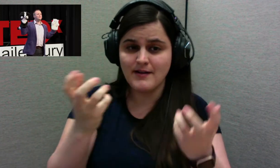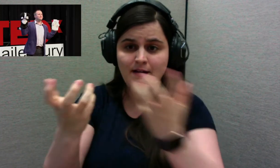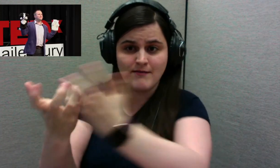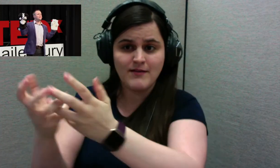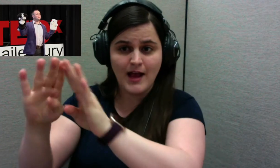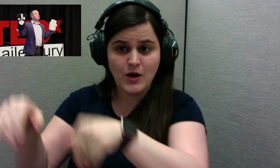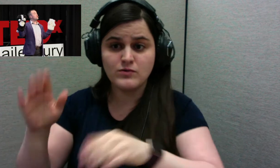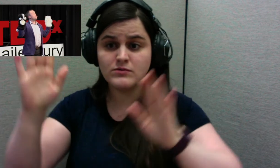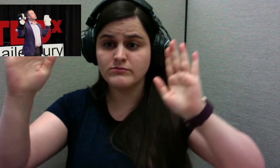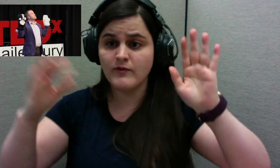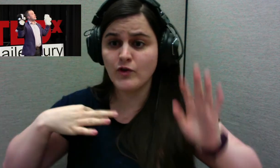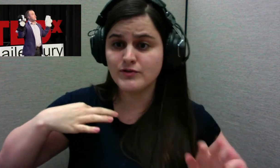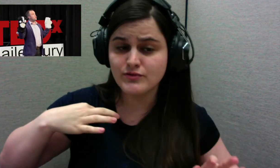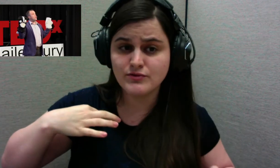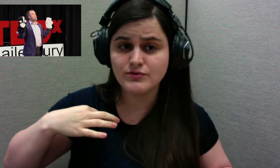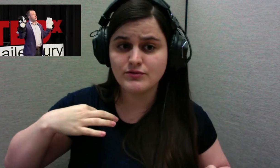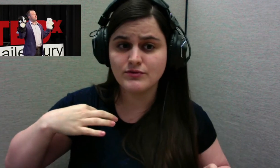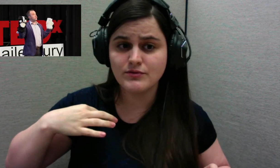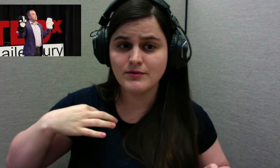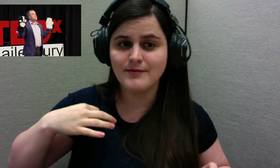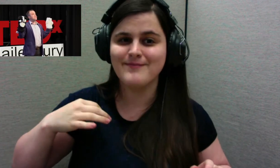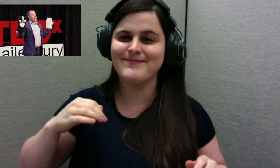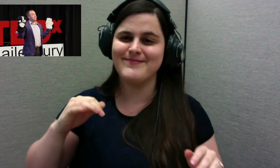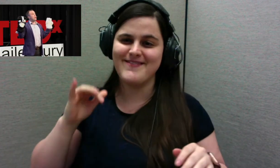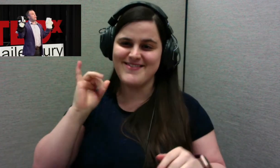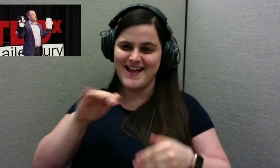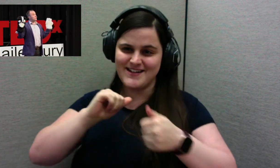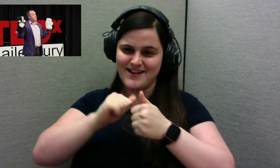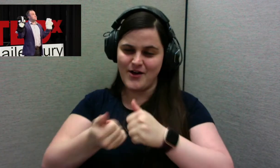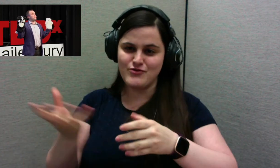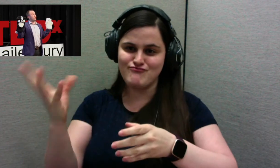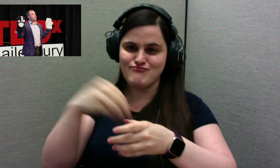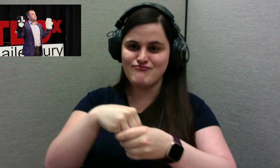right. Because that's how you get children to care about